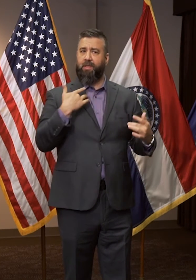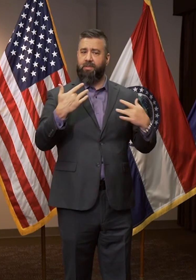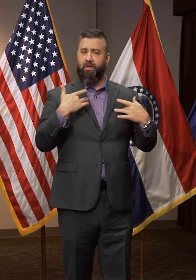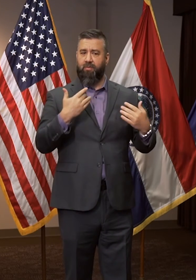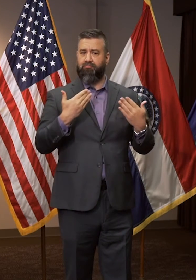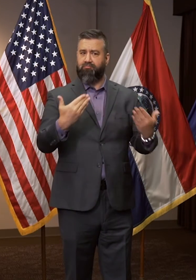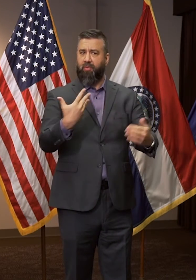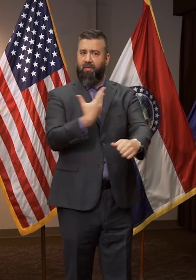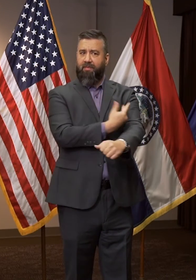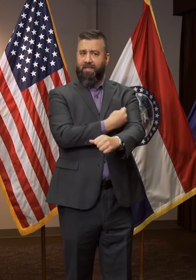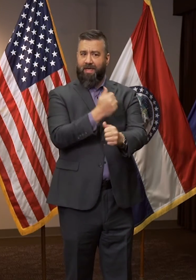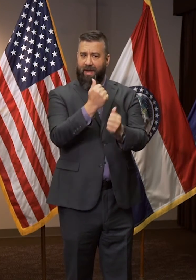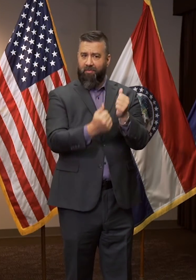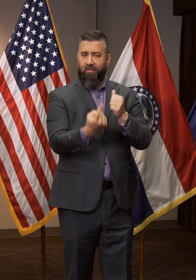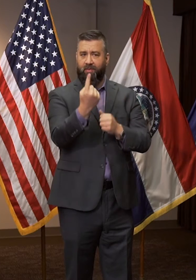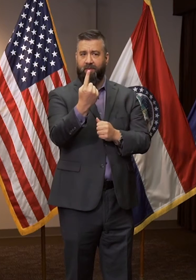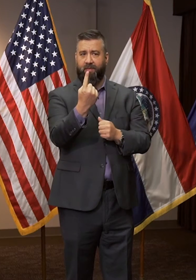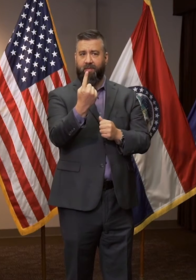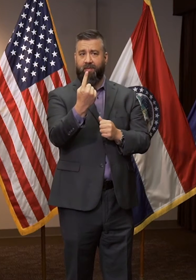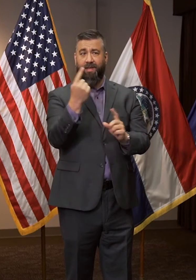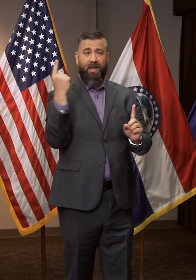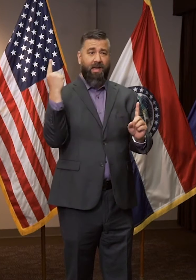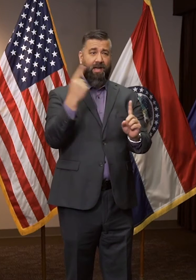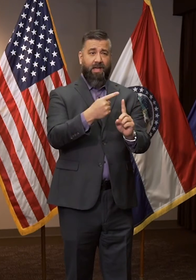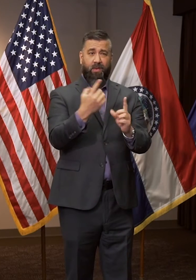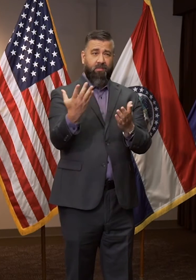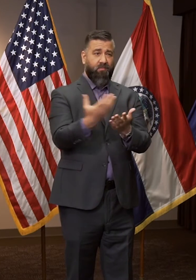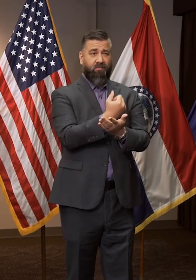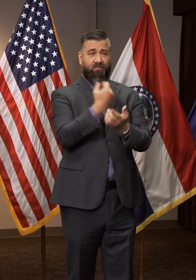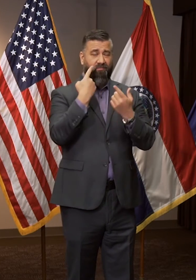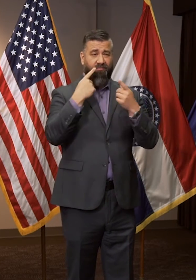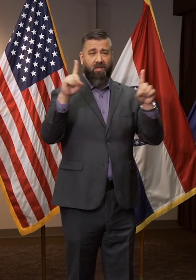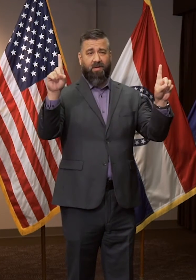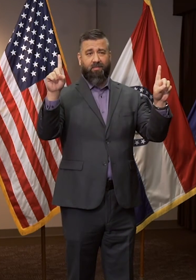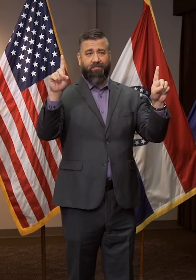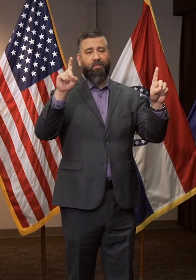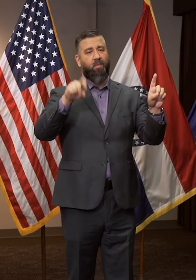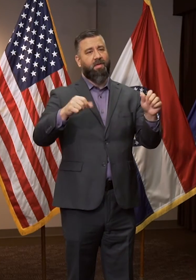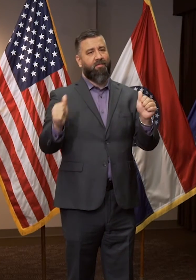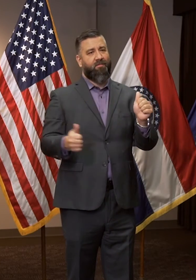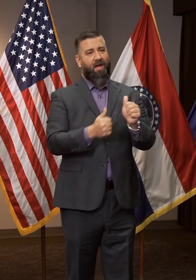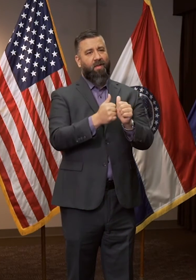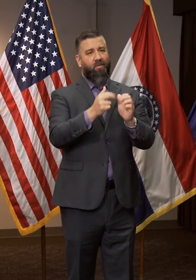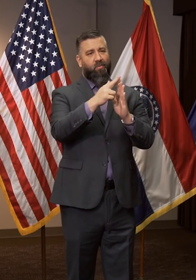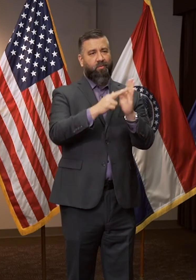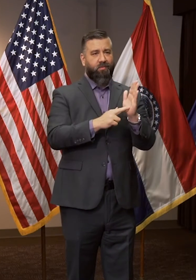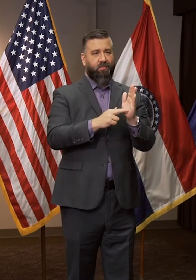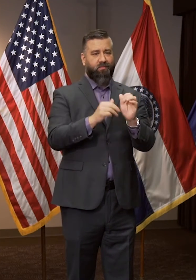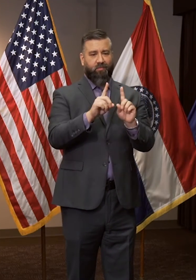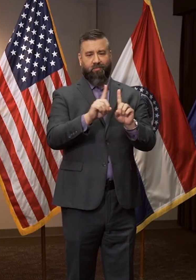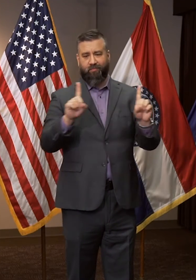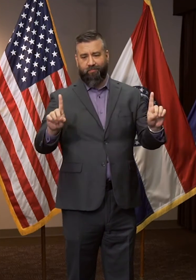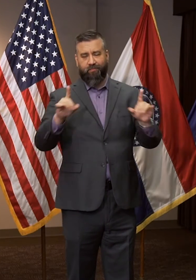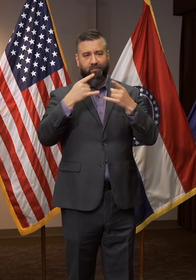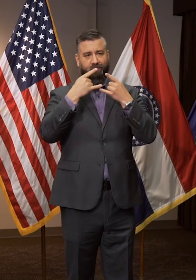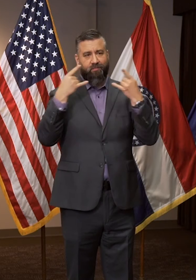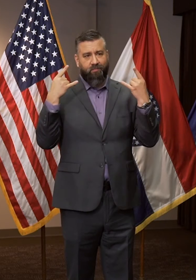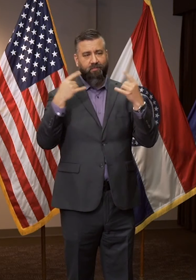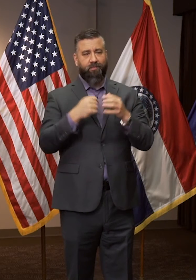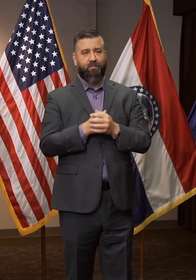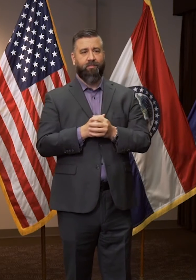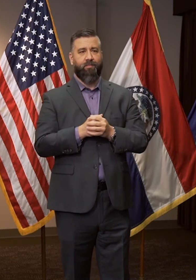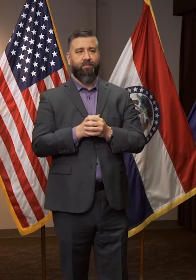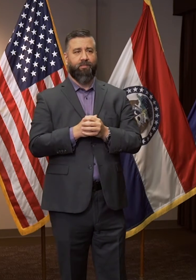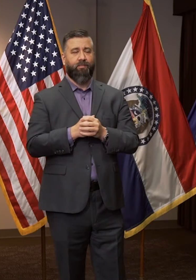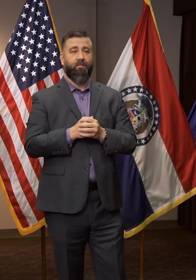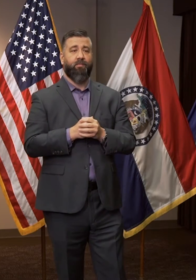those thresholds, we still have to follow the recommendations of our public health experts. We hope that